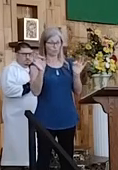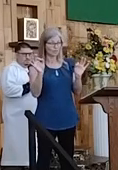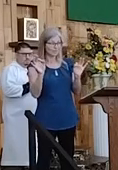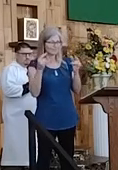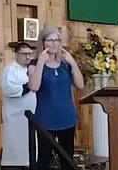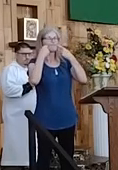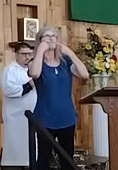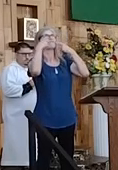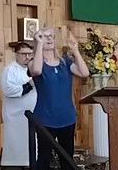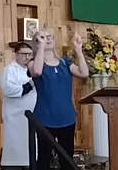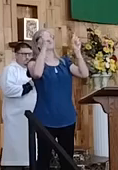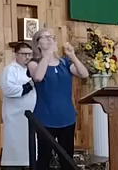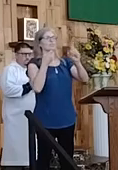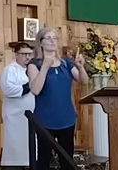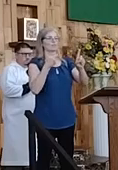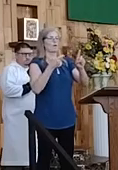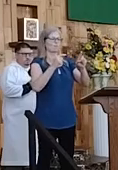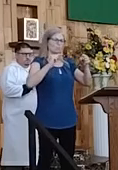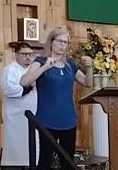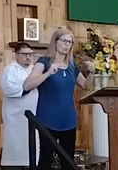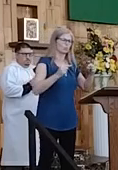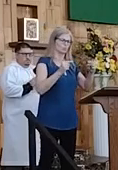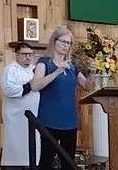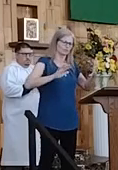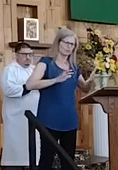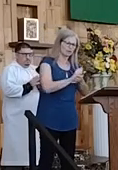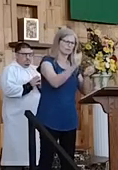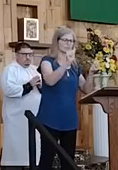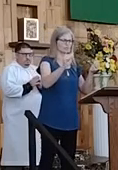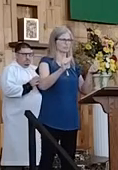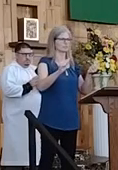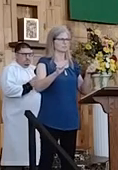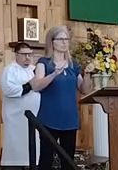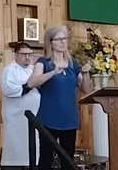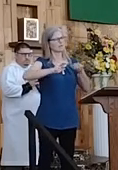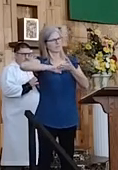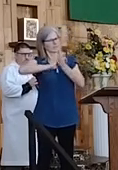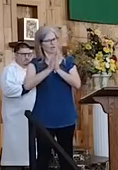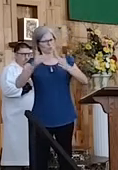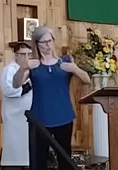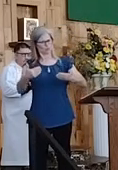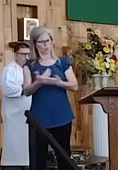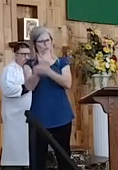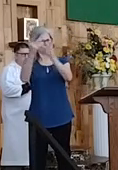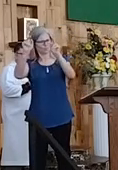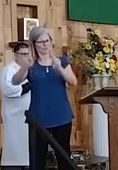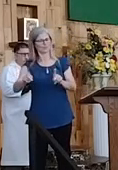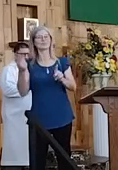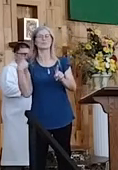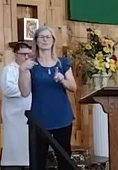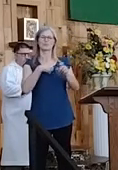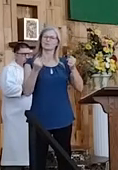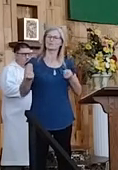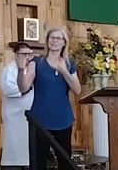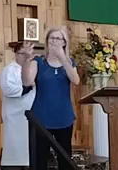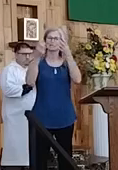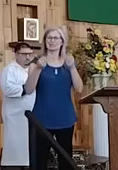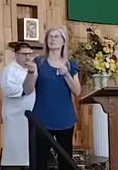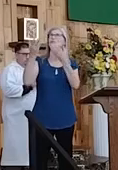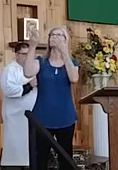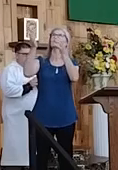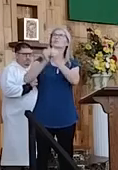from the wound of corruption and made fully into a new creation, we shall sing to you with gladness